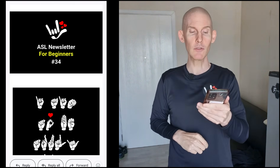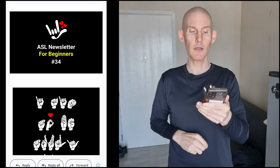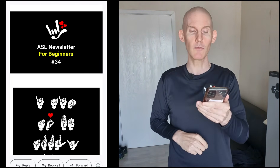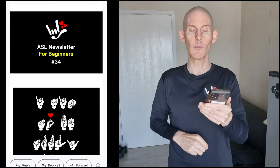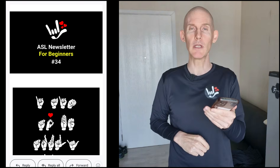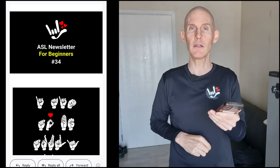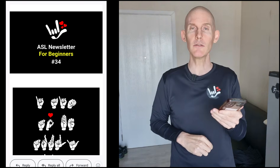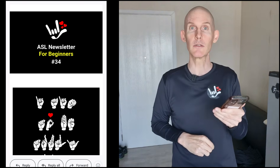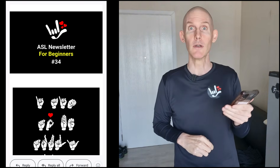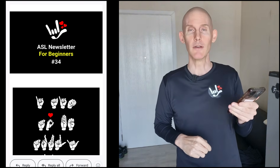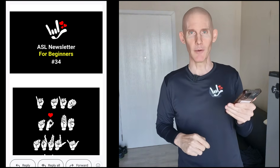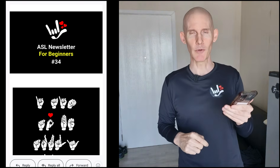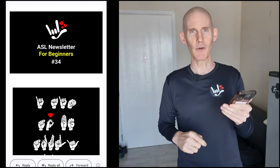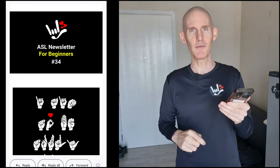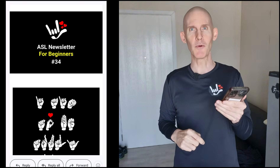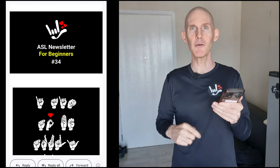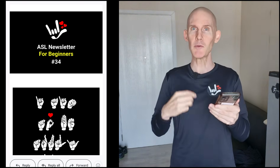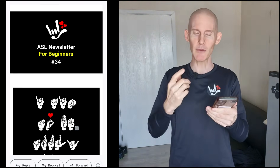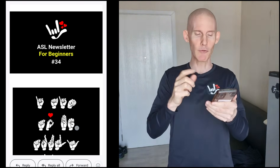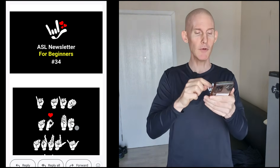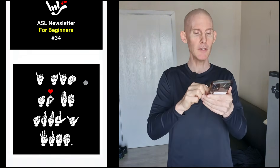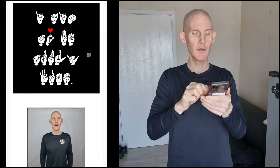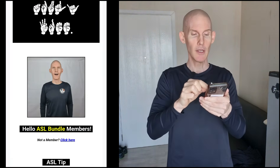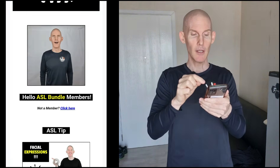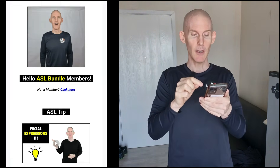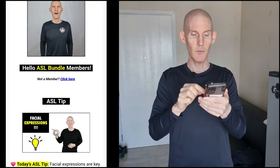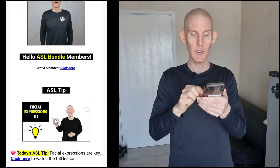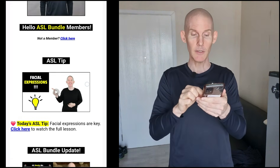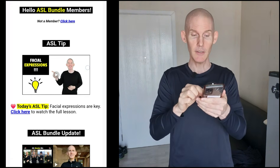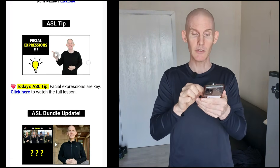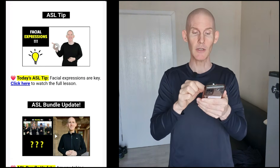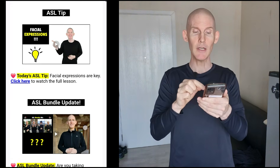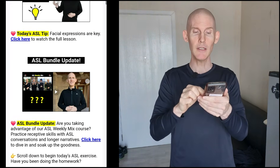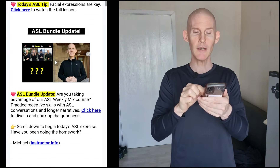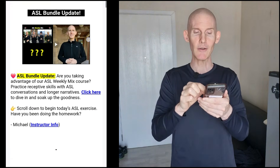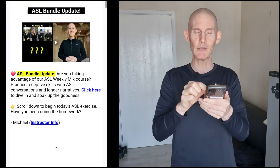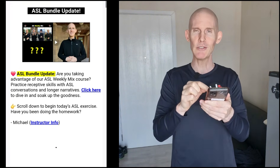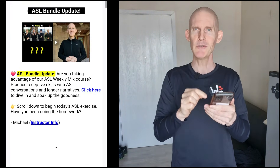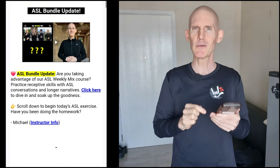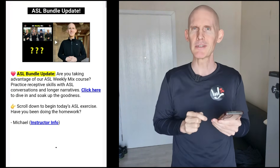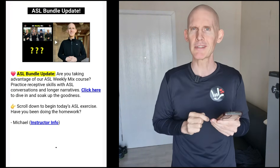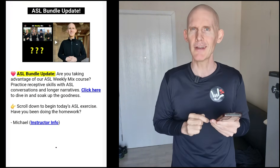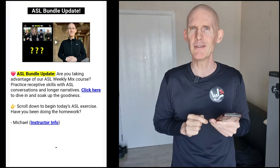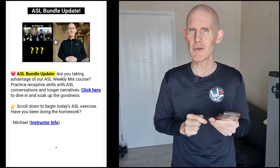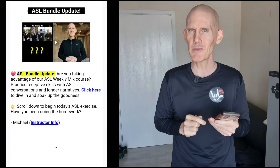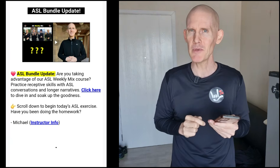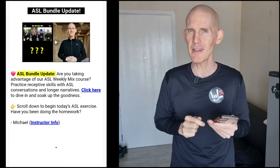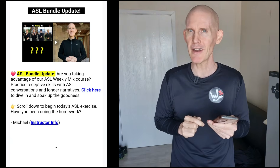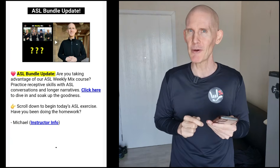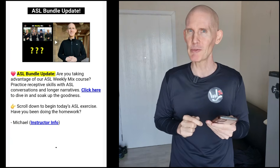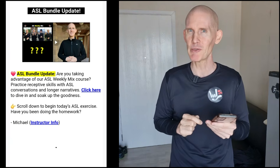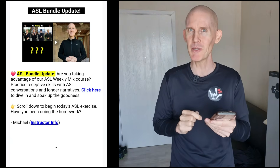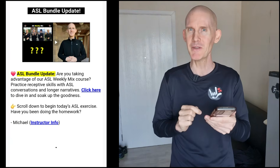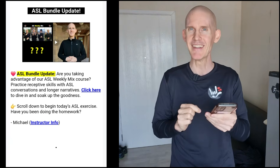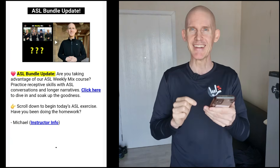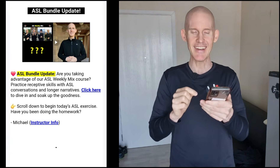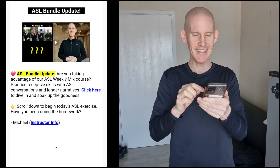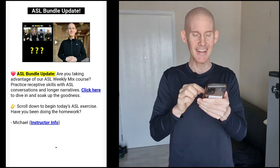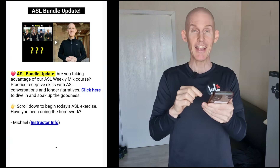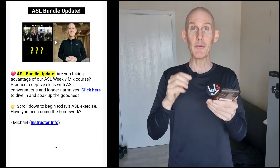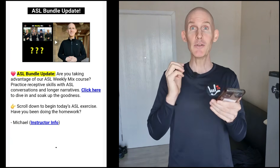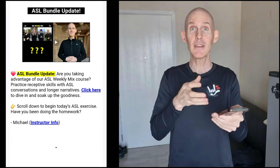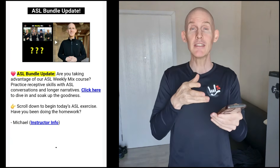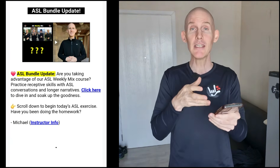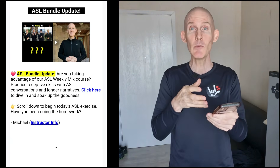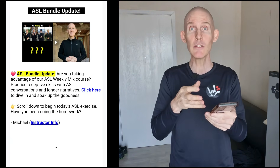ASL Newsletter for Beginners, number 34. We went through it and we did the signing. I urge you were signing with me. I hope so,